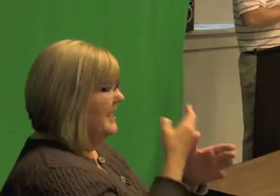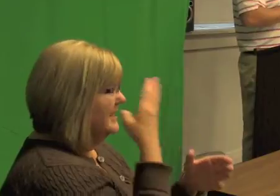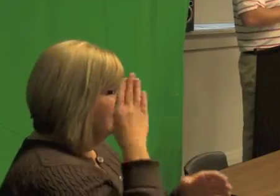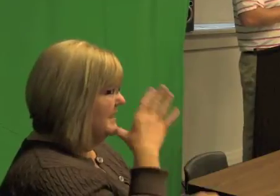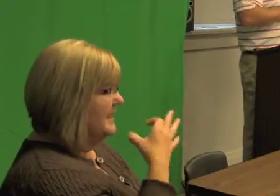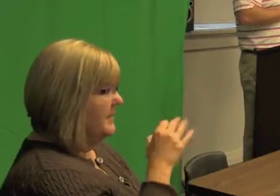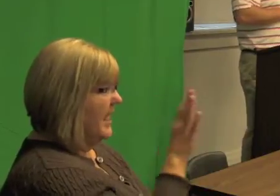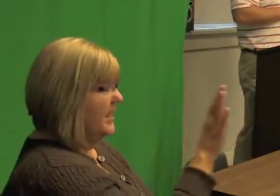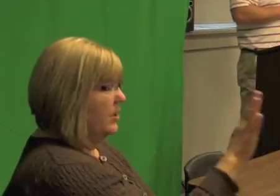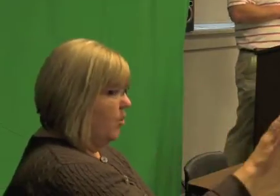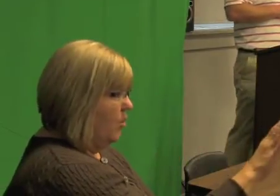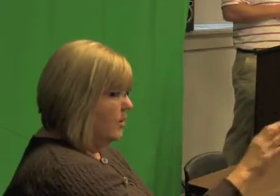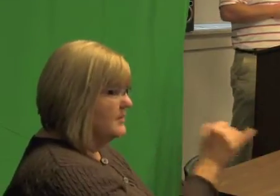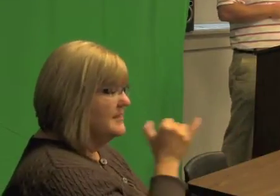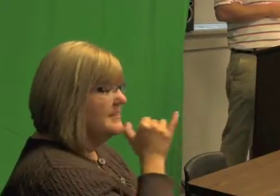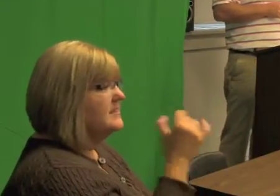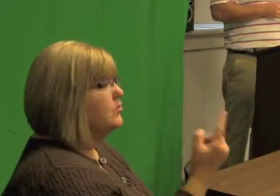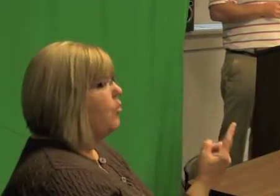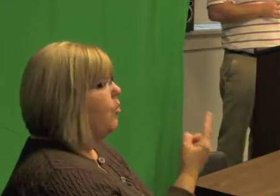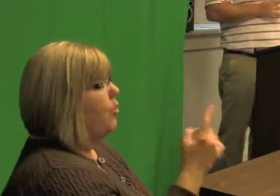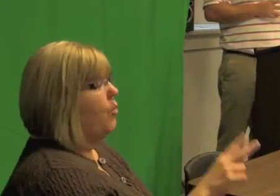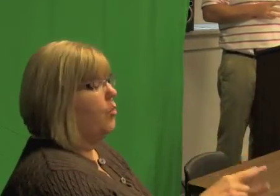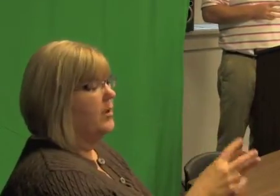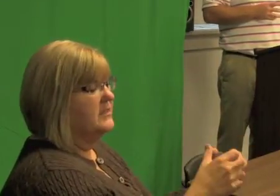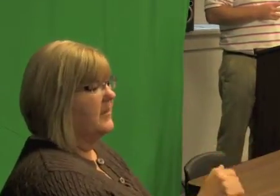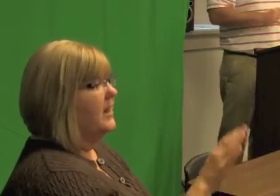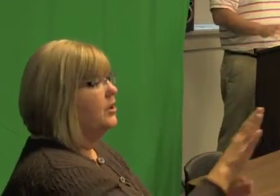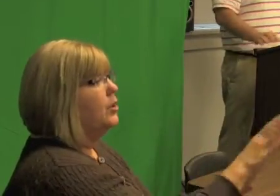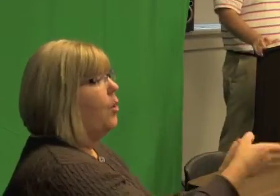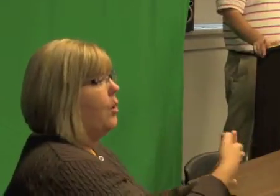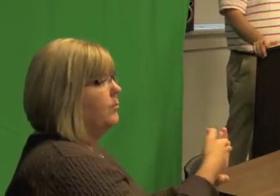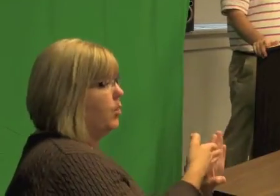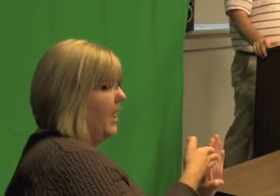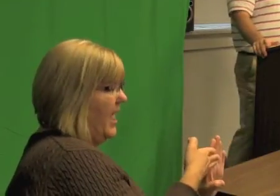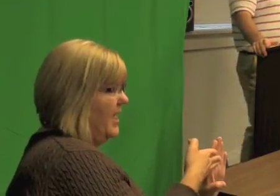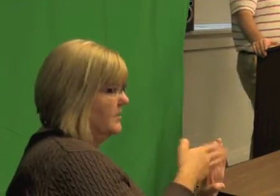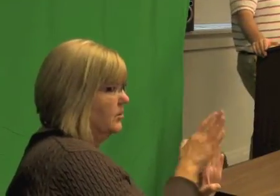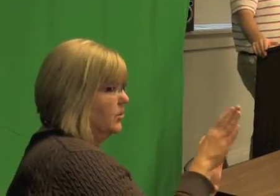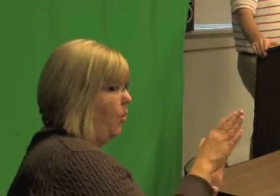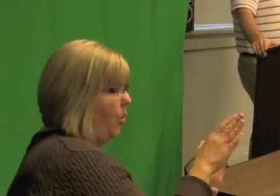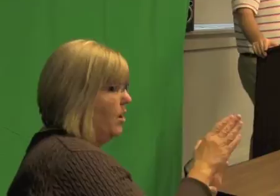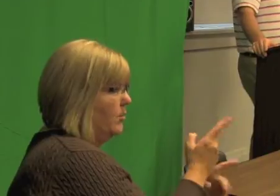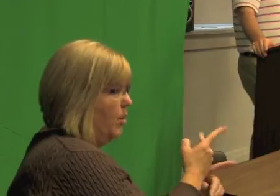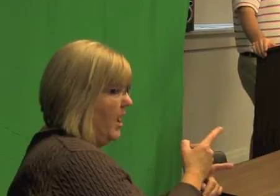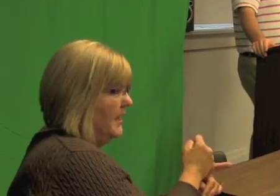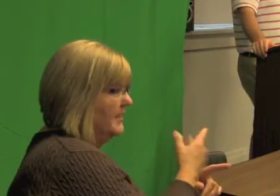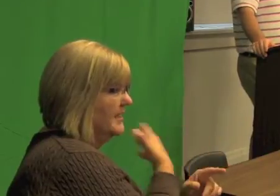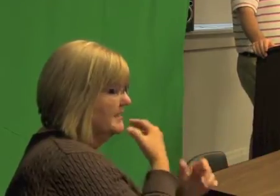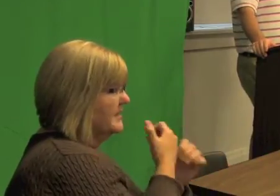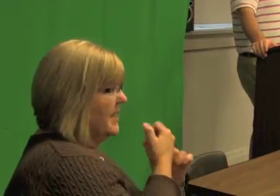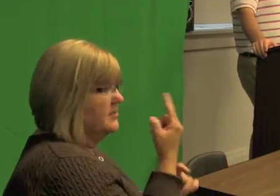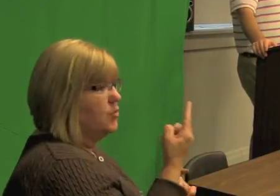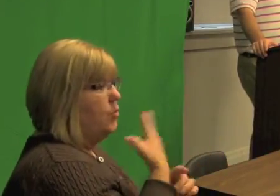going to be valuable. Your brand is better than theirs because it's always going to be good.